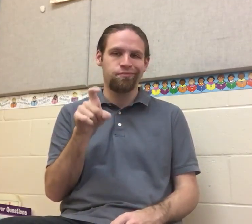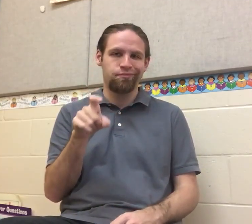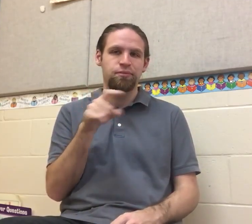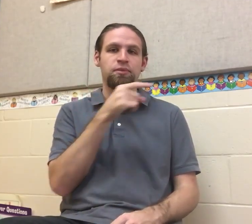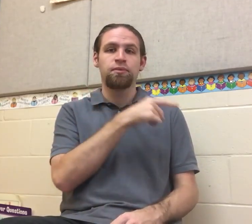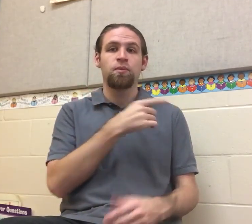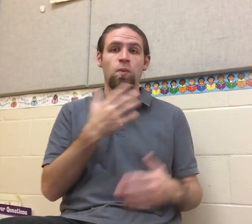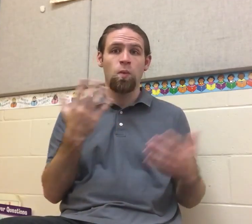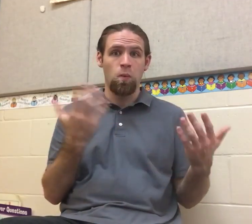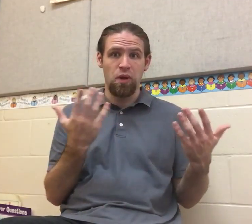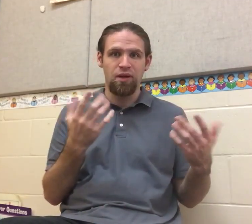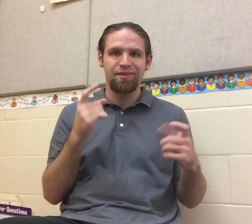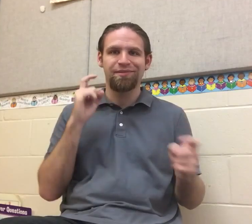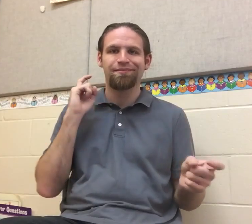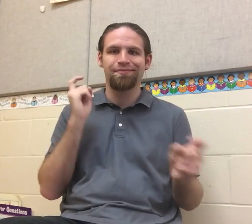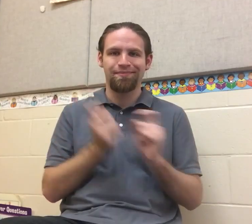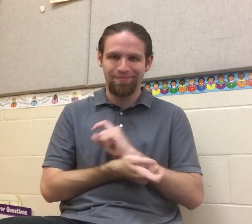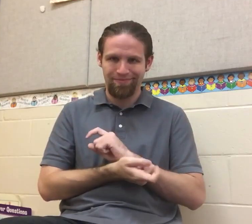Honeybee communities are called colonies.